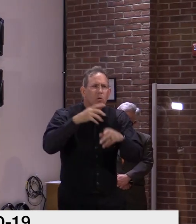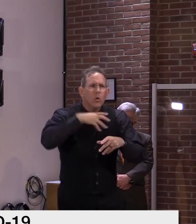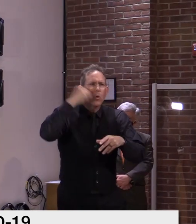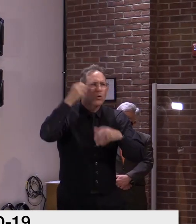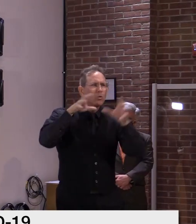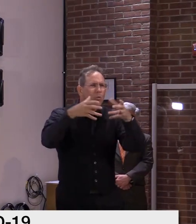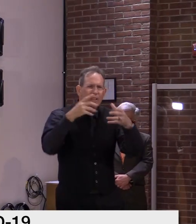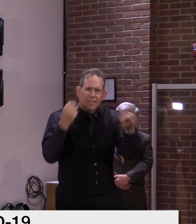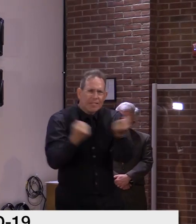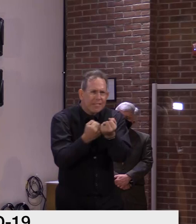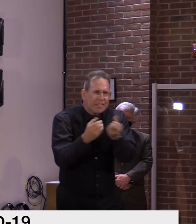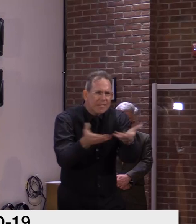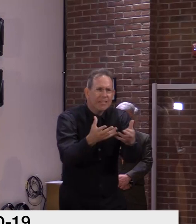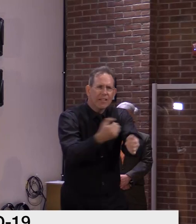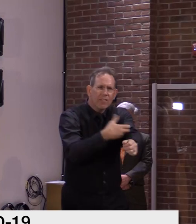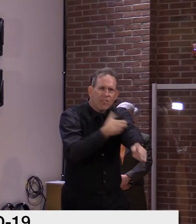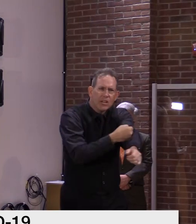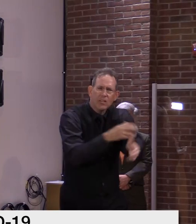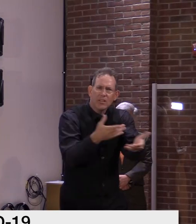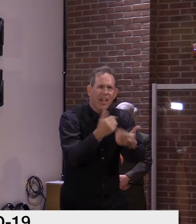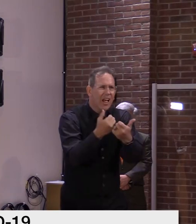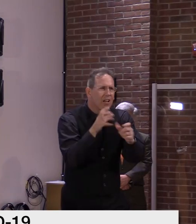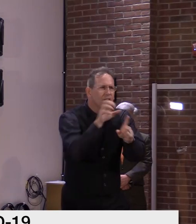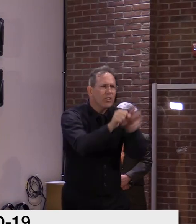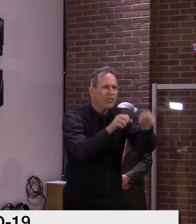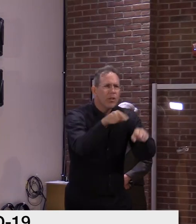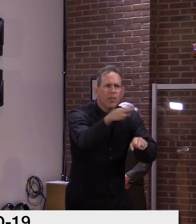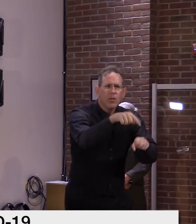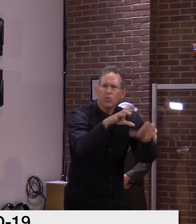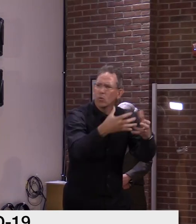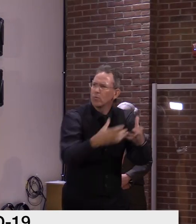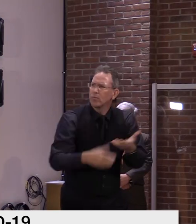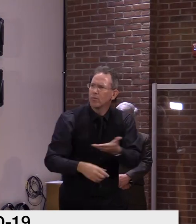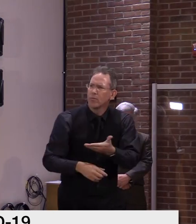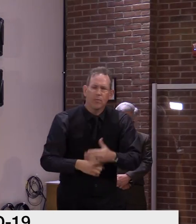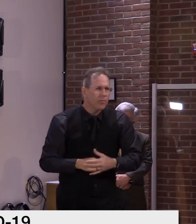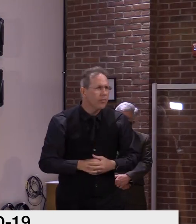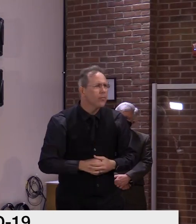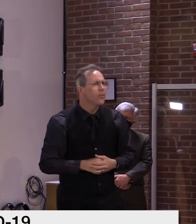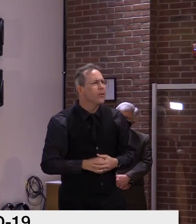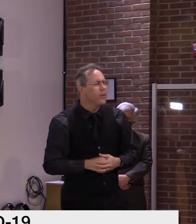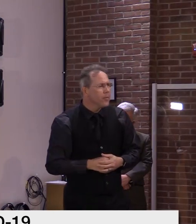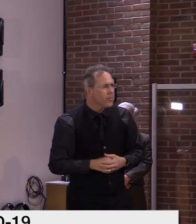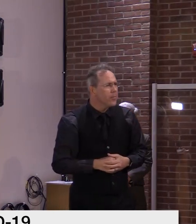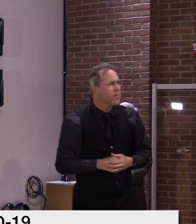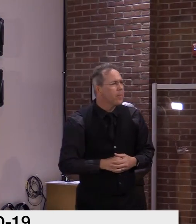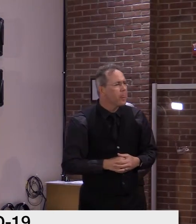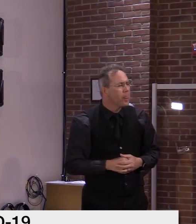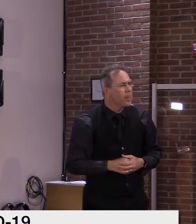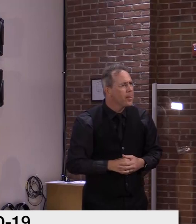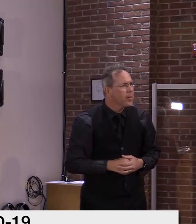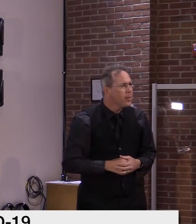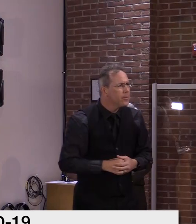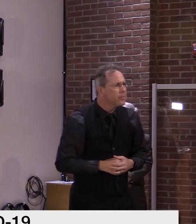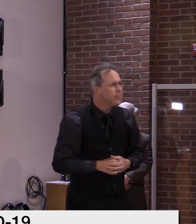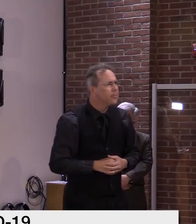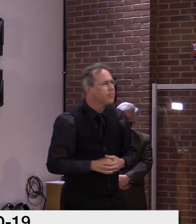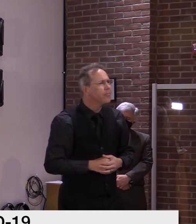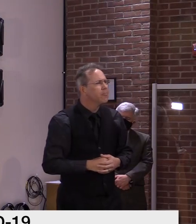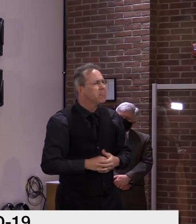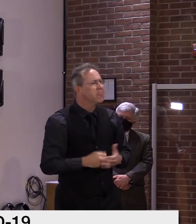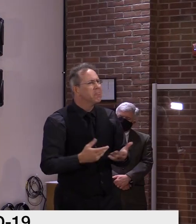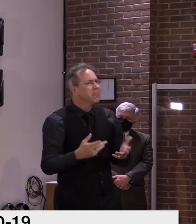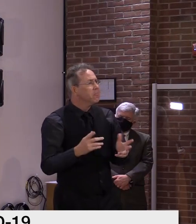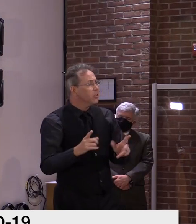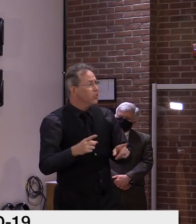for the population early on in the vaccine effort. So clearly the same strategies that we've been working on with the partners we have in the BIPOC